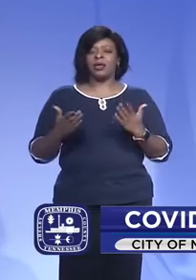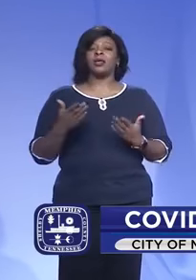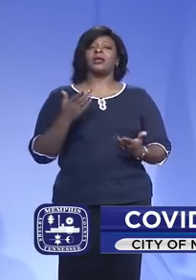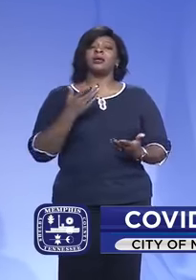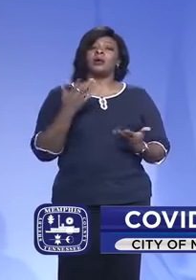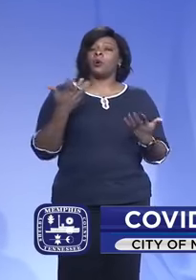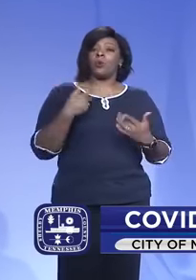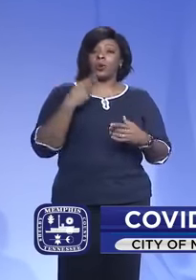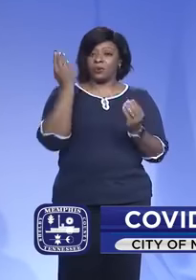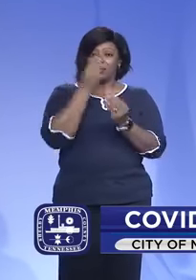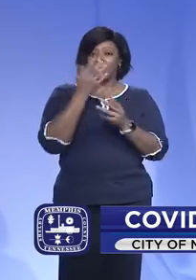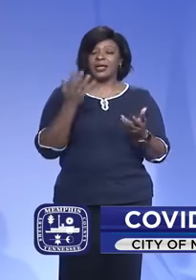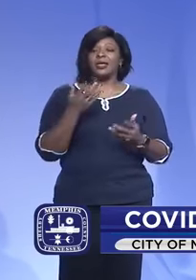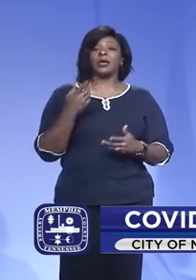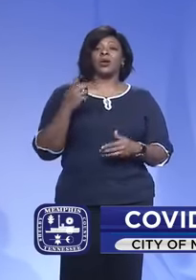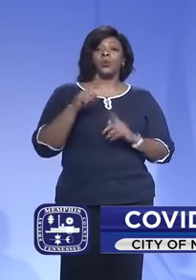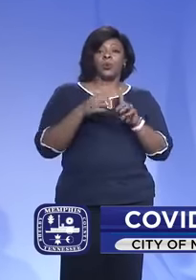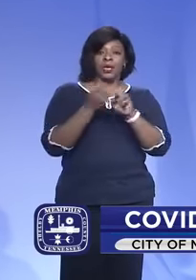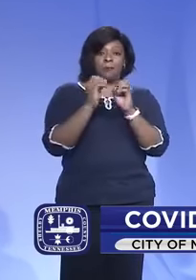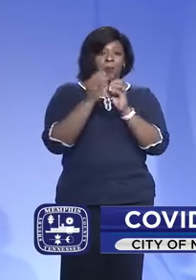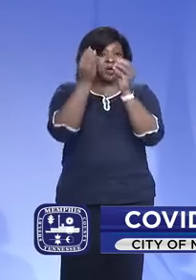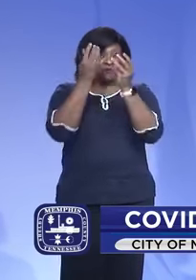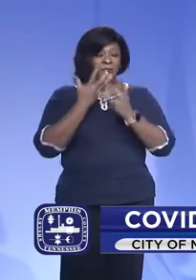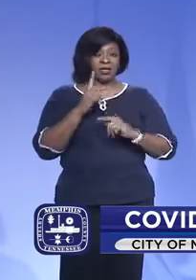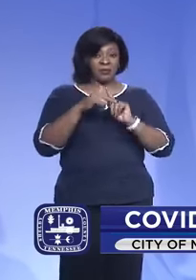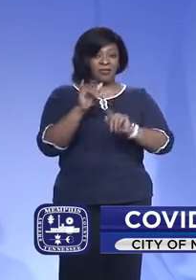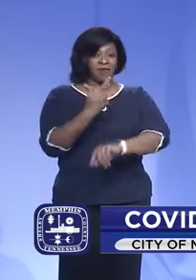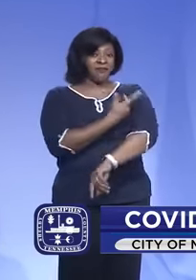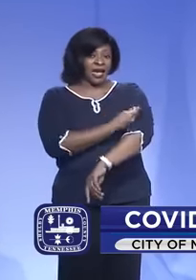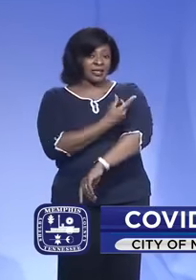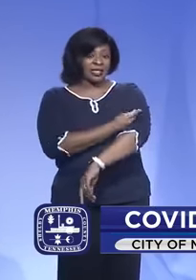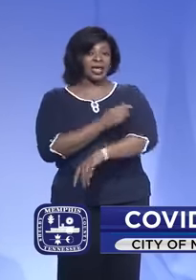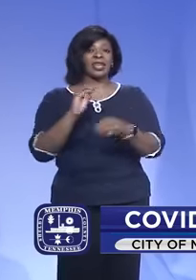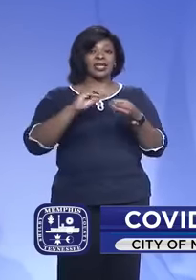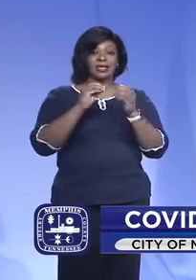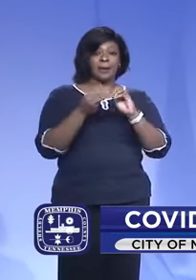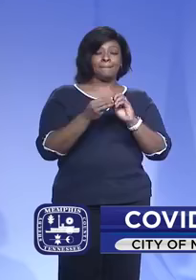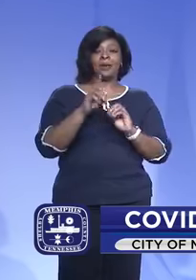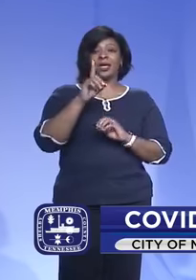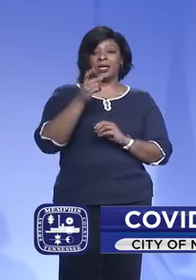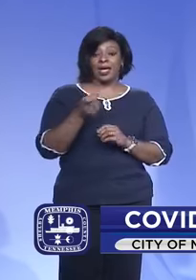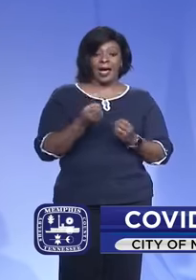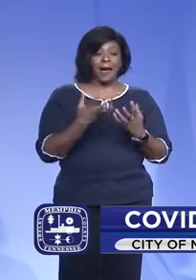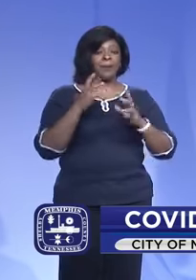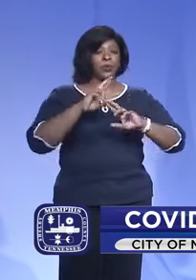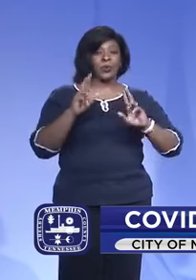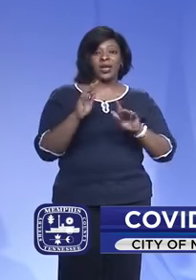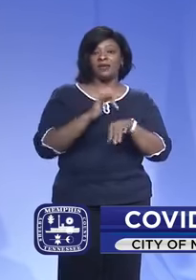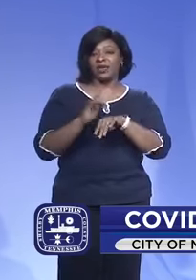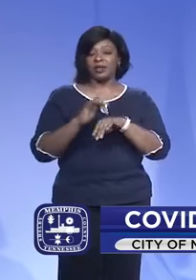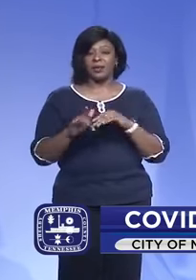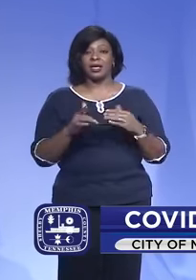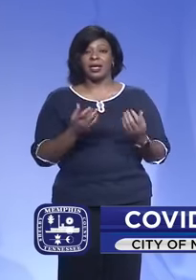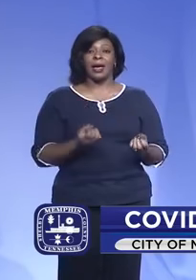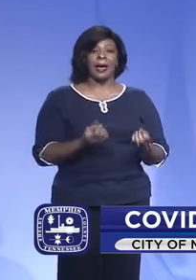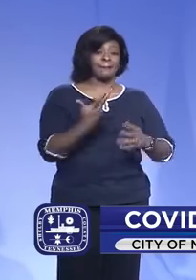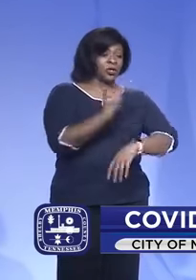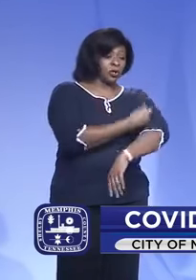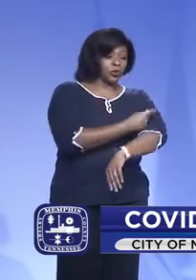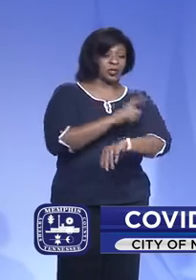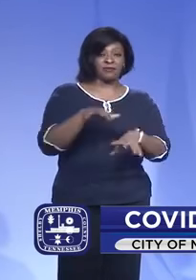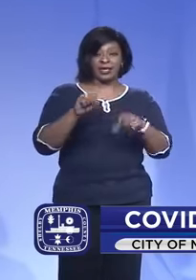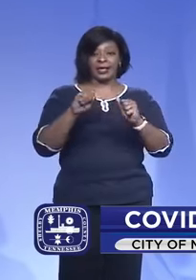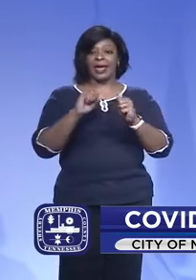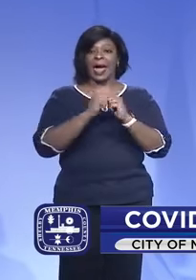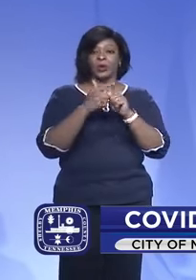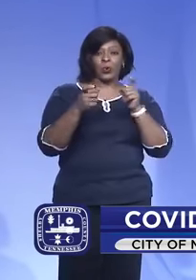say is that as we get more details about the vaccine, the number of doses available, and what its requirements for handling